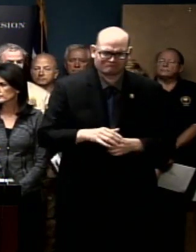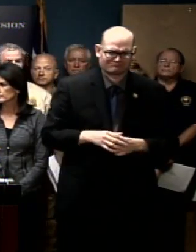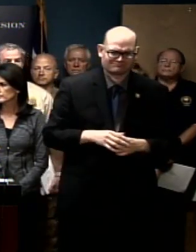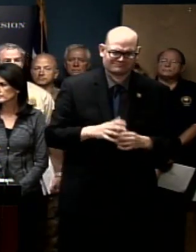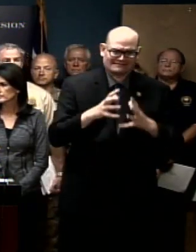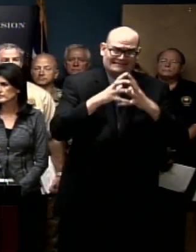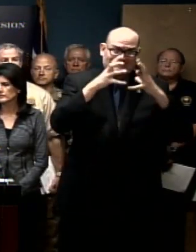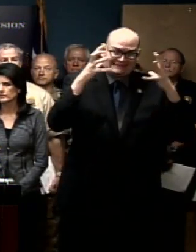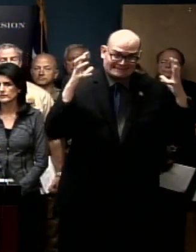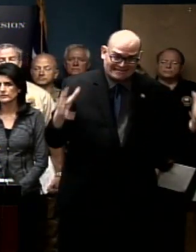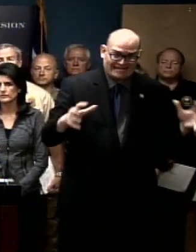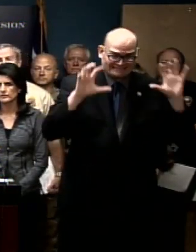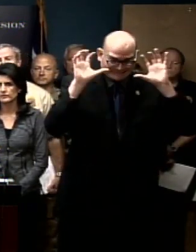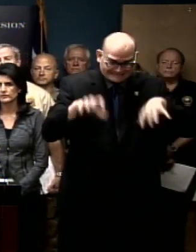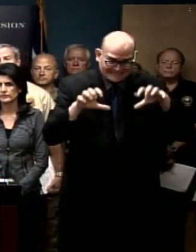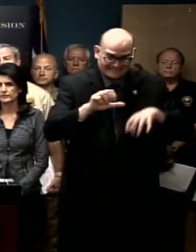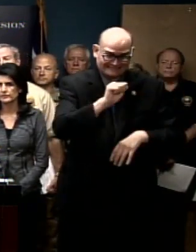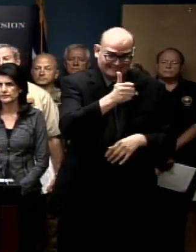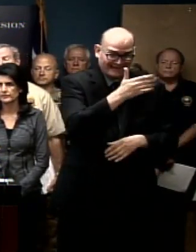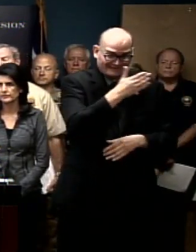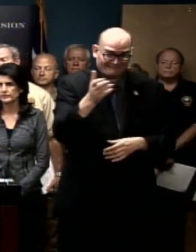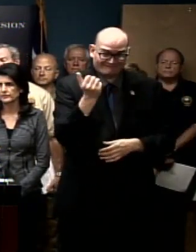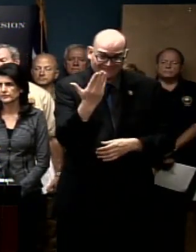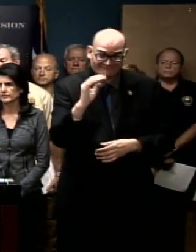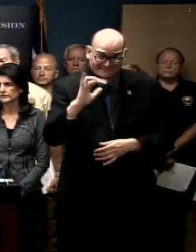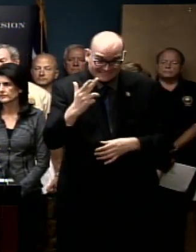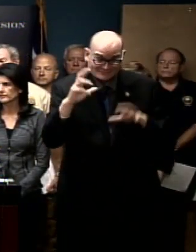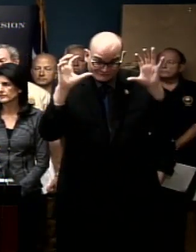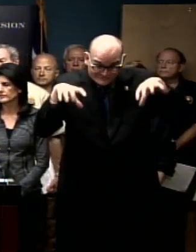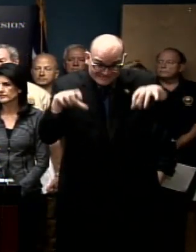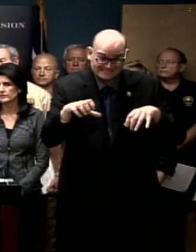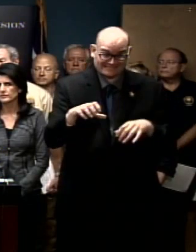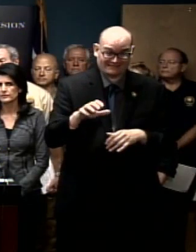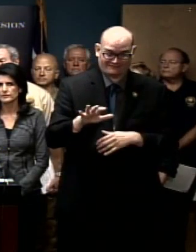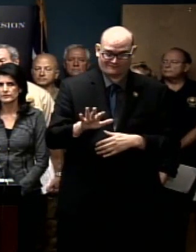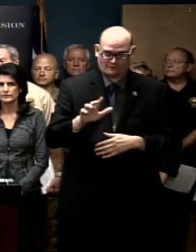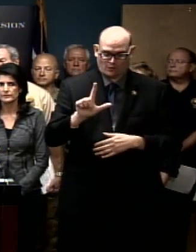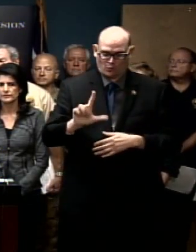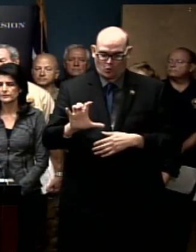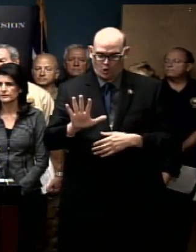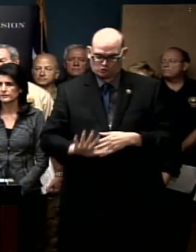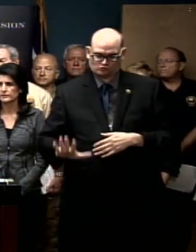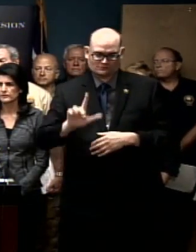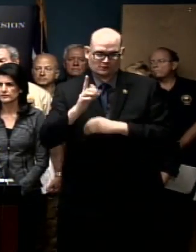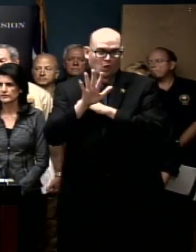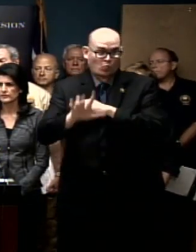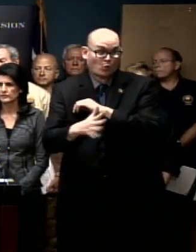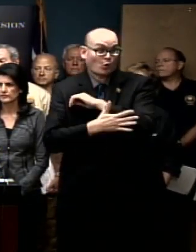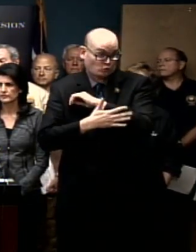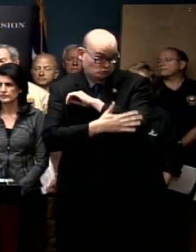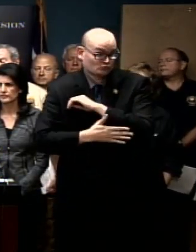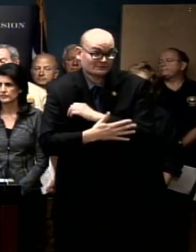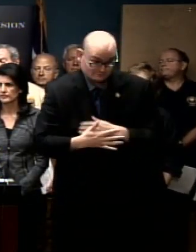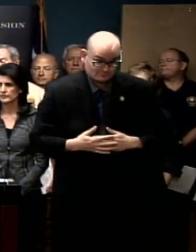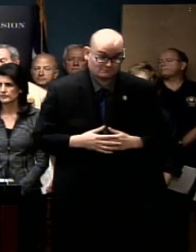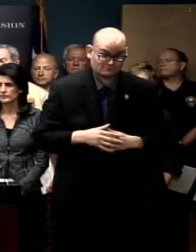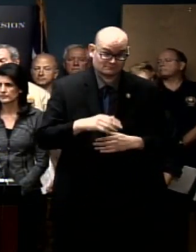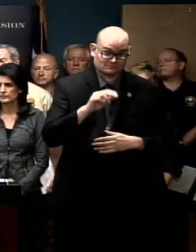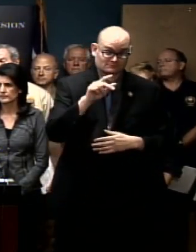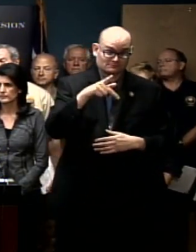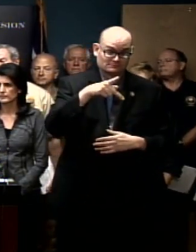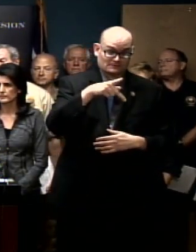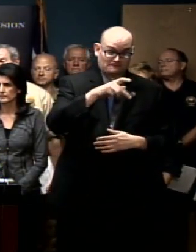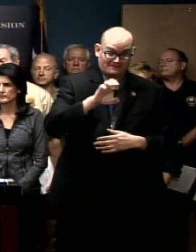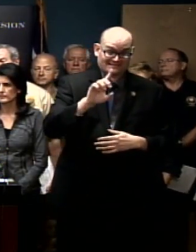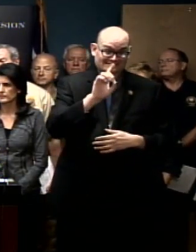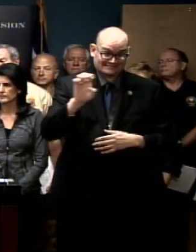reports as high as 10 to 15 inches across the Low Country, the PD, and the Grand Strand, with numerous reports of flash flooding.